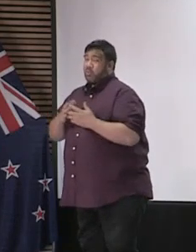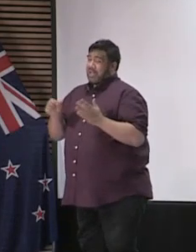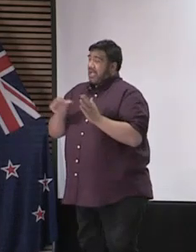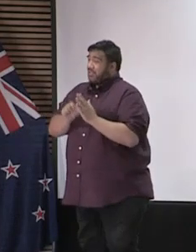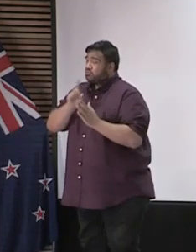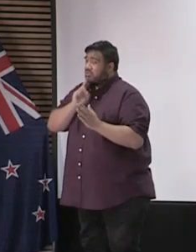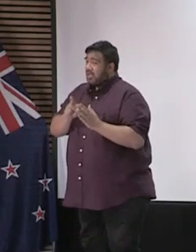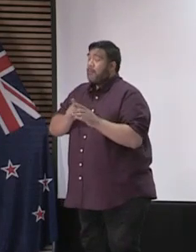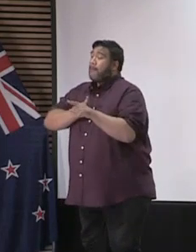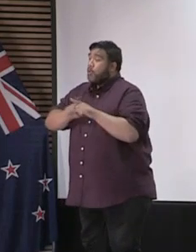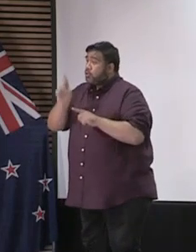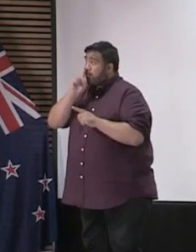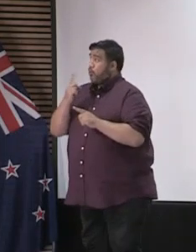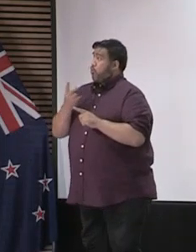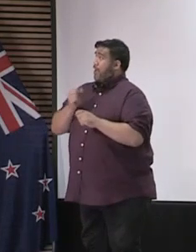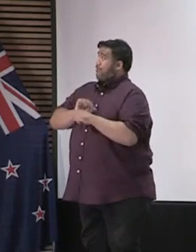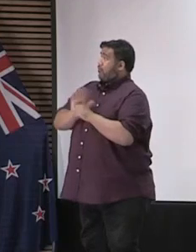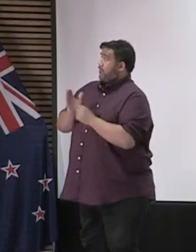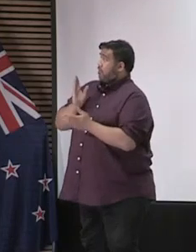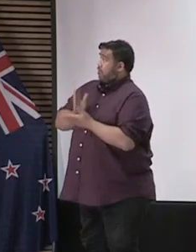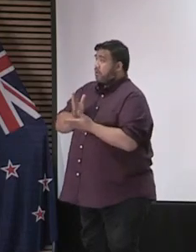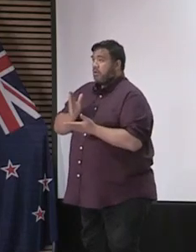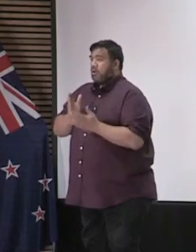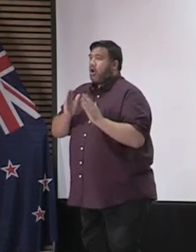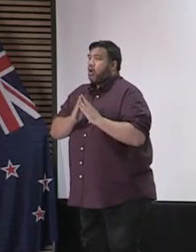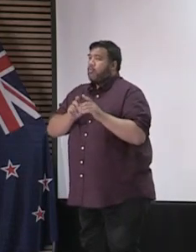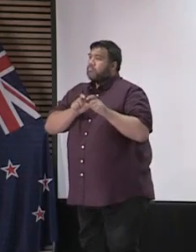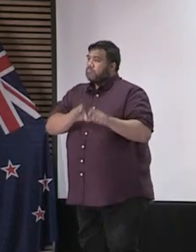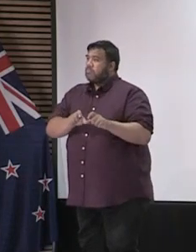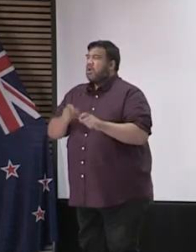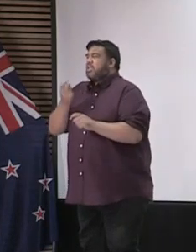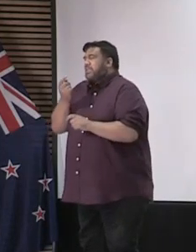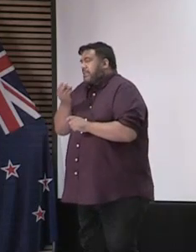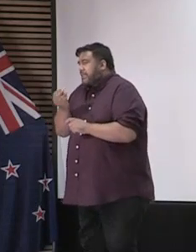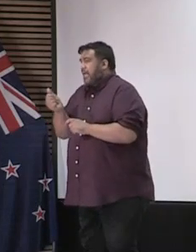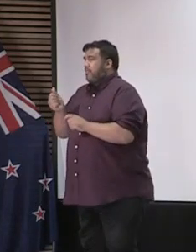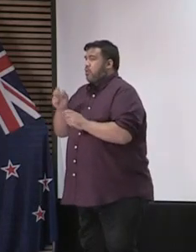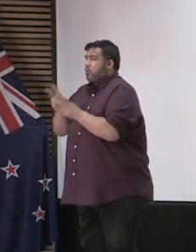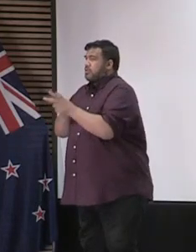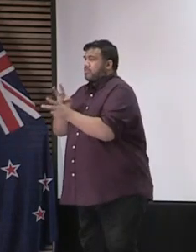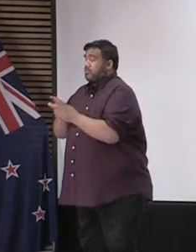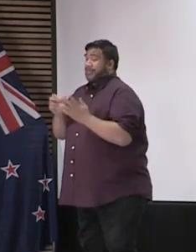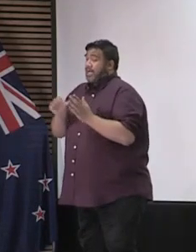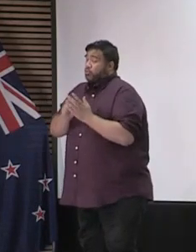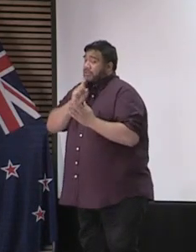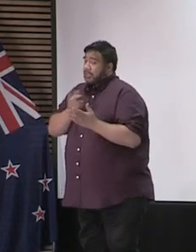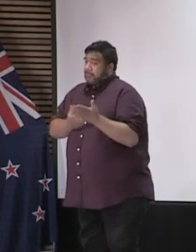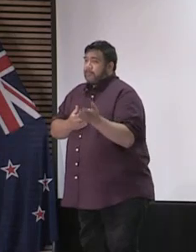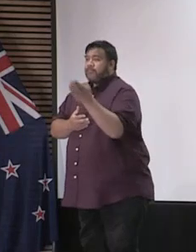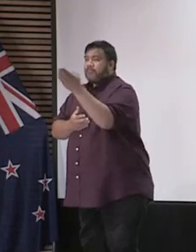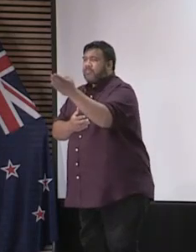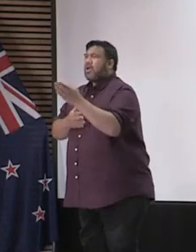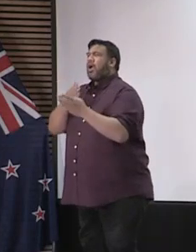are at home in self-isolation. Only a small proportion are in hospital. I just don't come back to the media stuff. Yep.